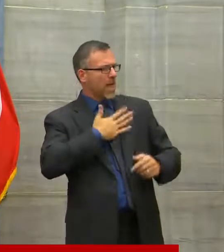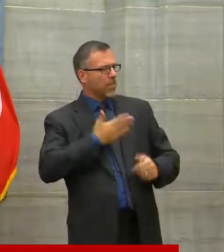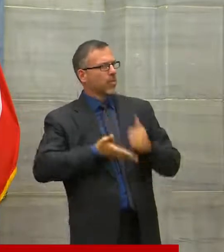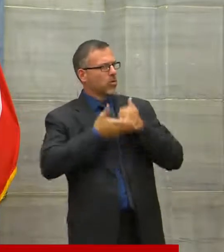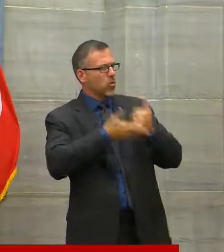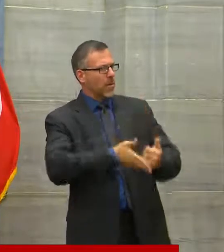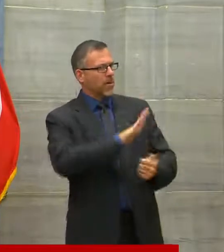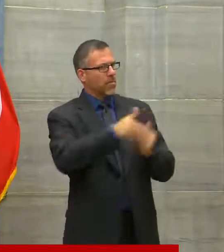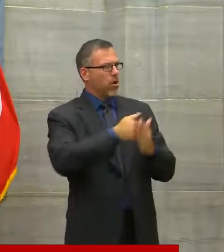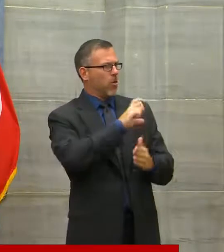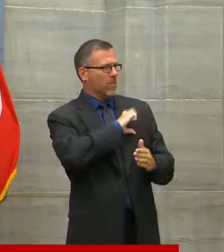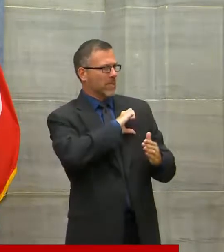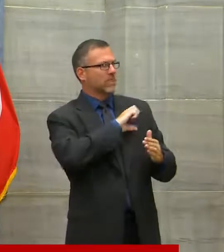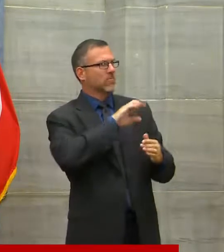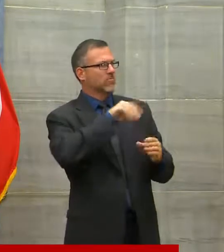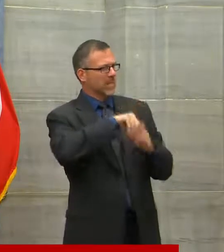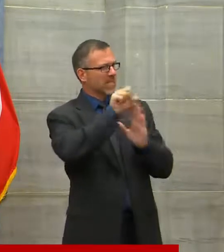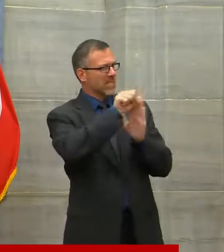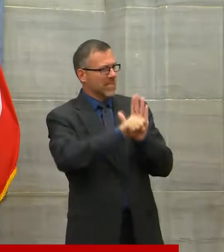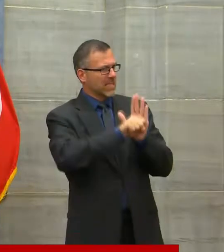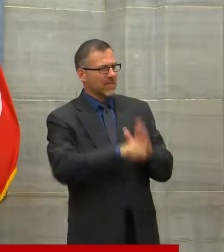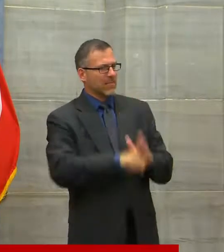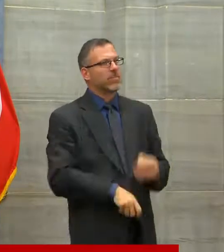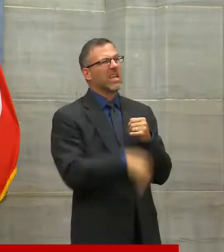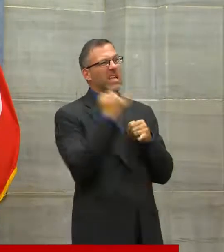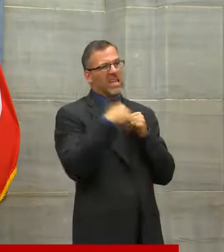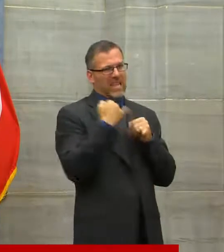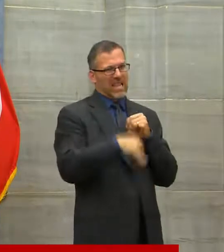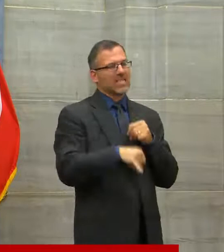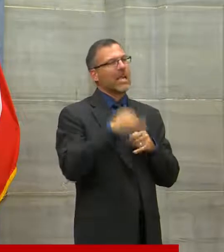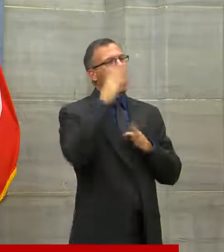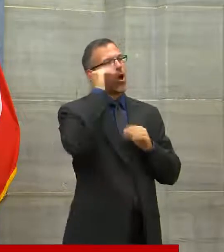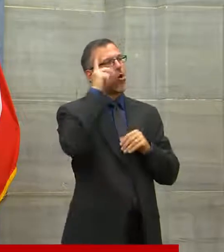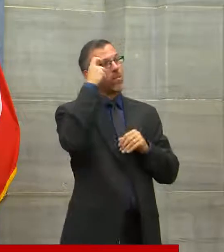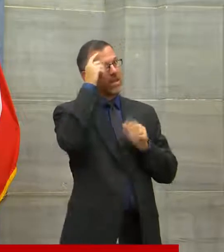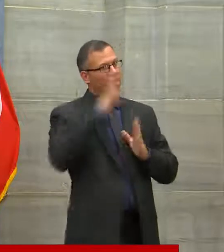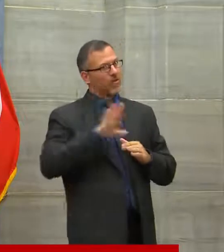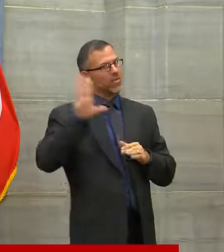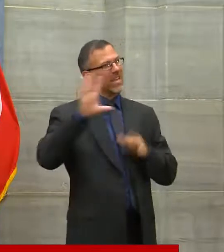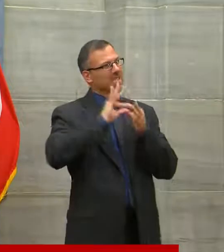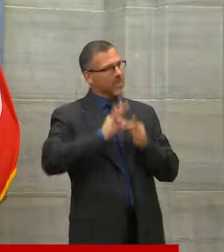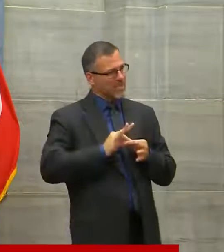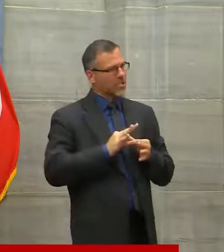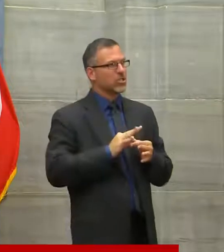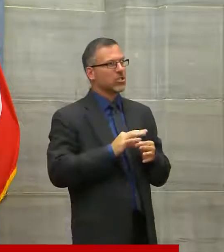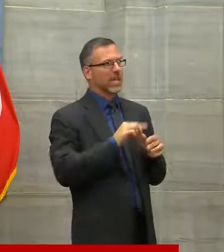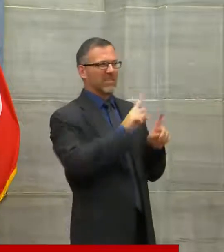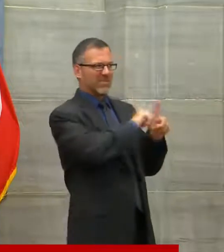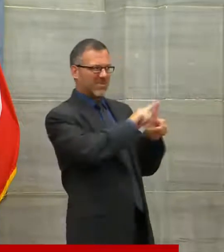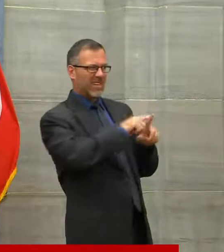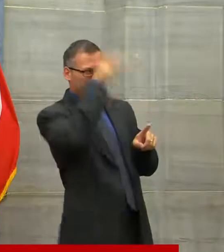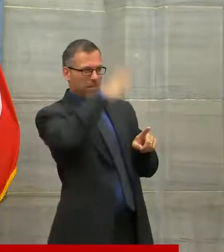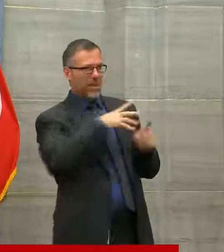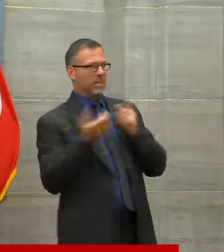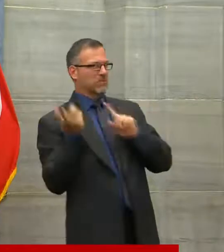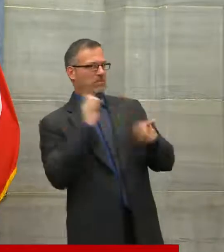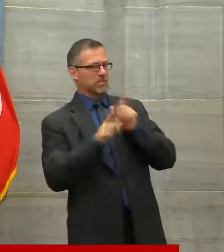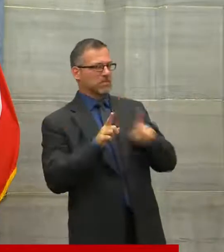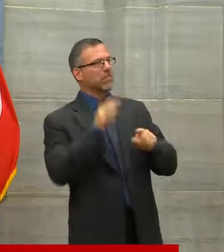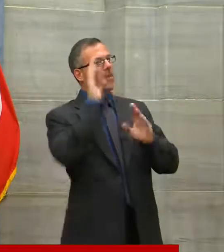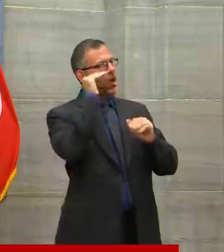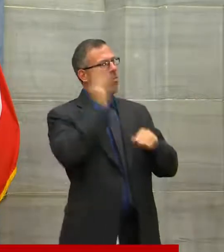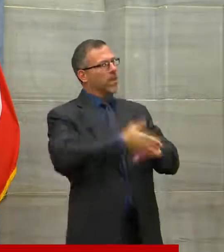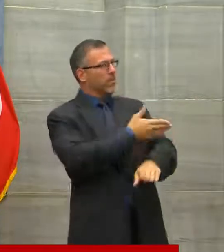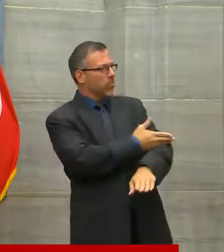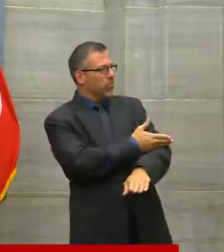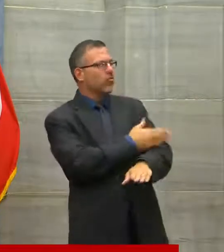well. Lastly, I hope this message from the Governor and each of us today leads to further positive interactions between